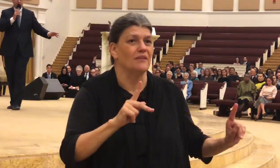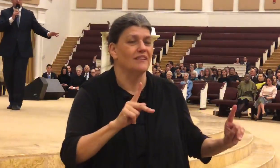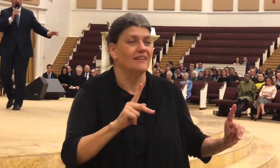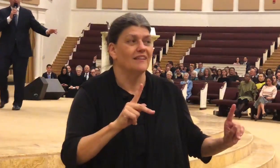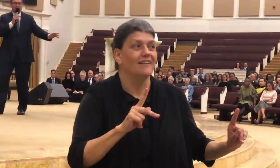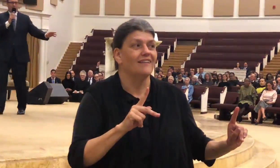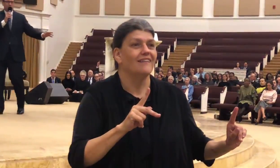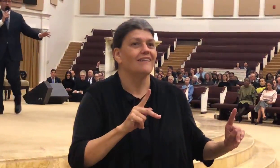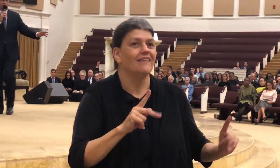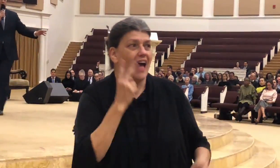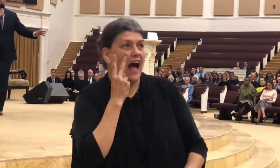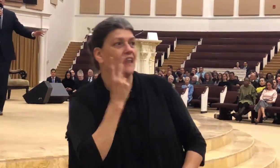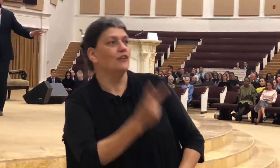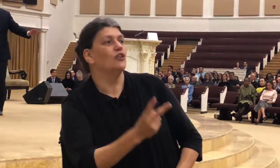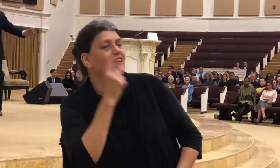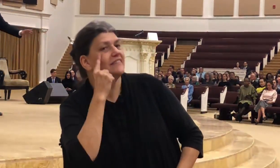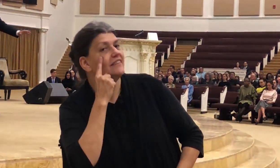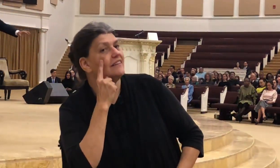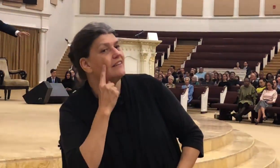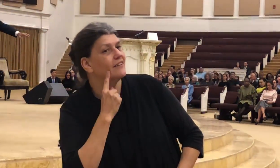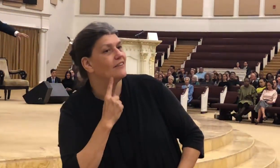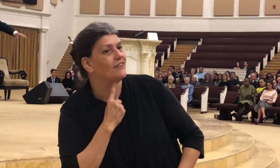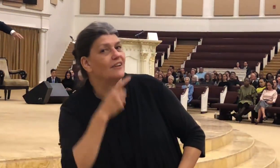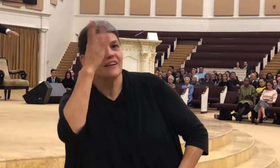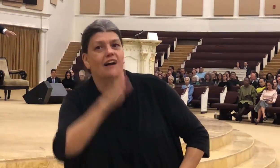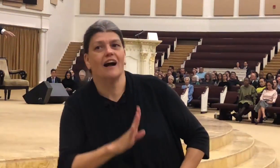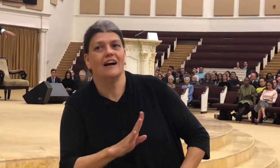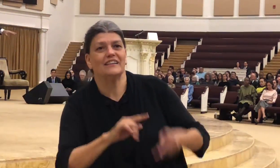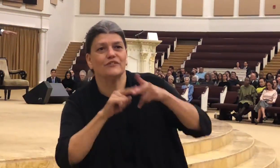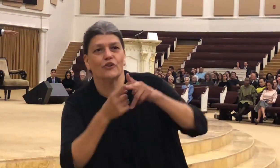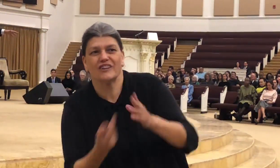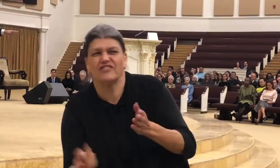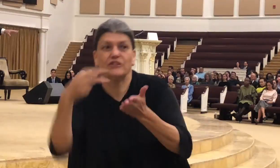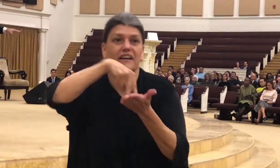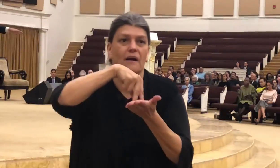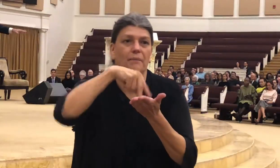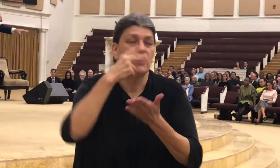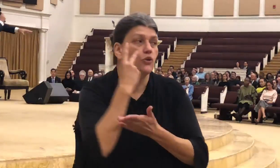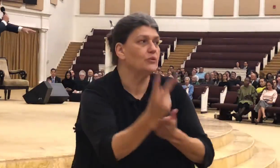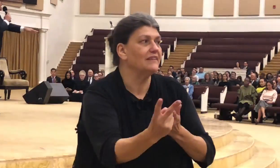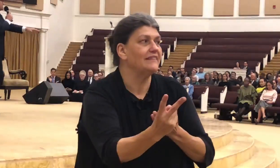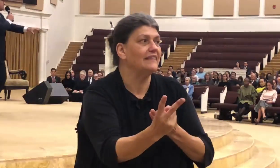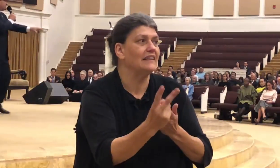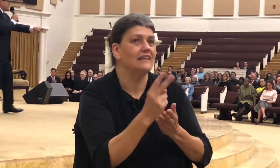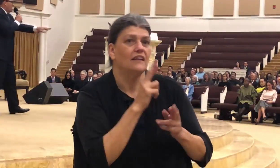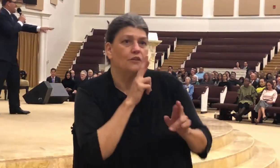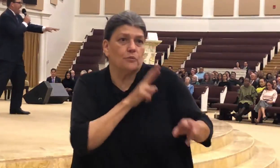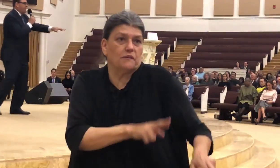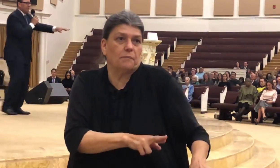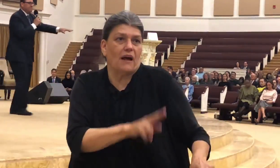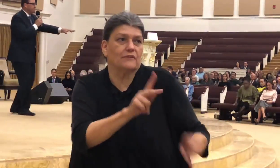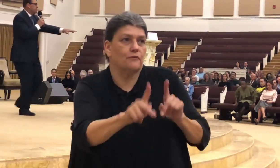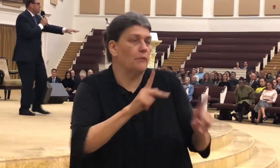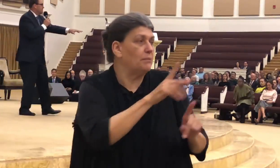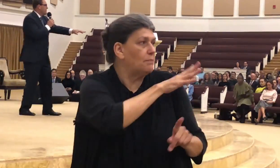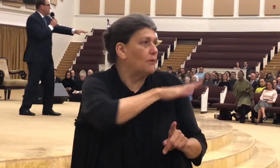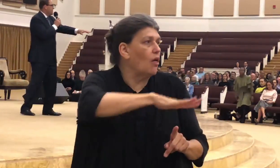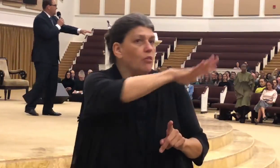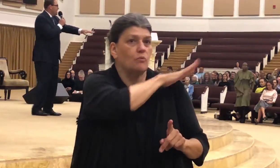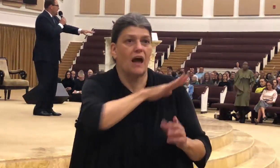but I just looked and a tear was rolling. You know what? God's starting to get up. God's starting to get up. Something's starting to happen.